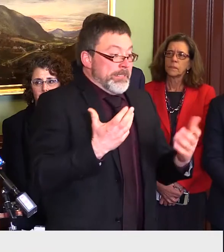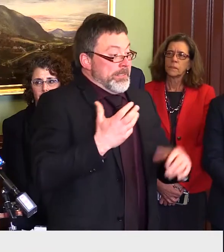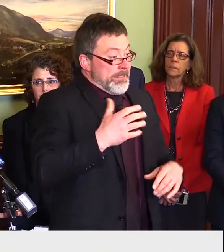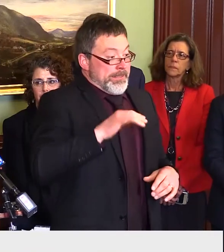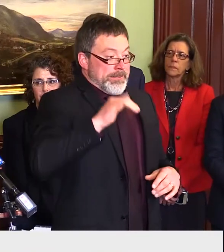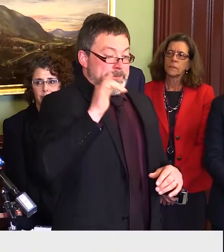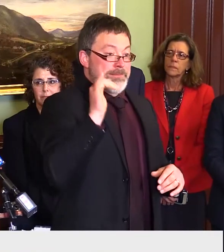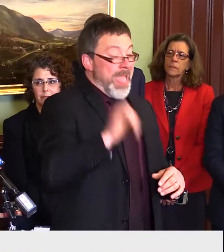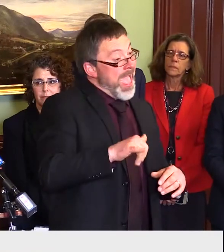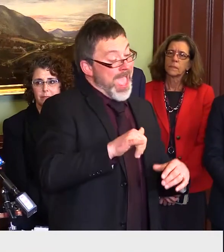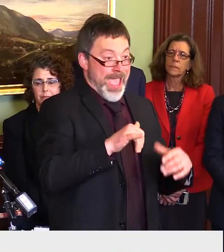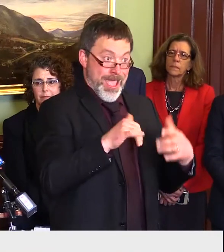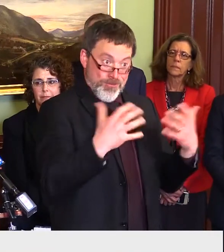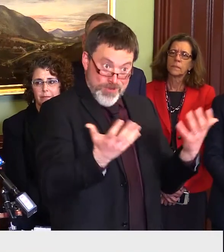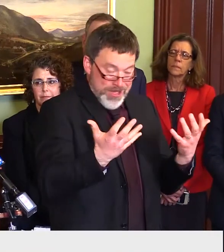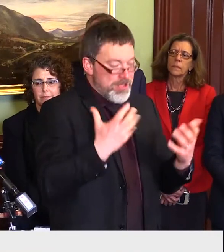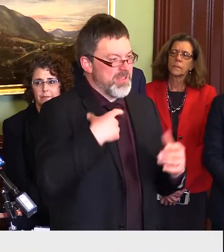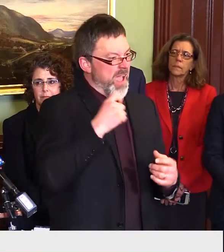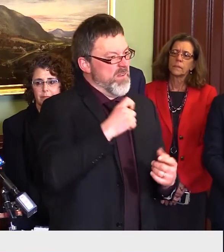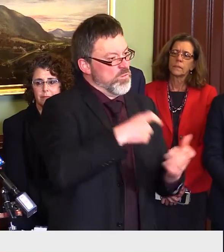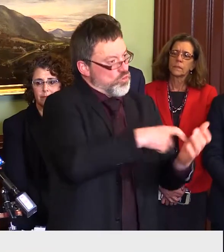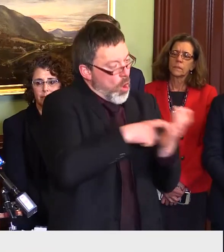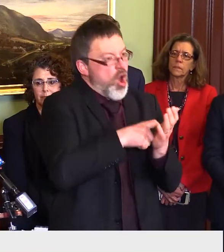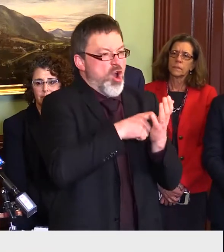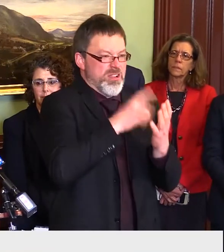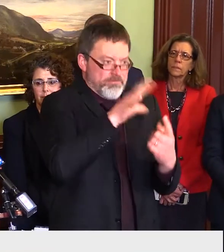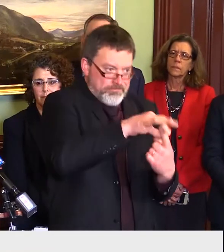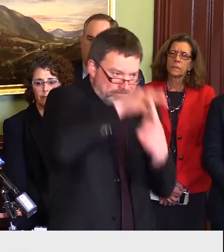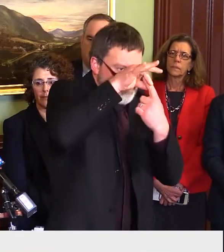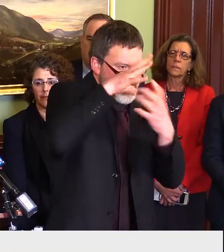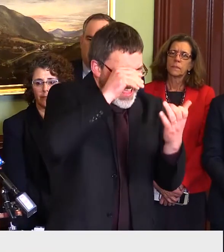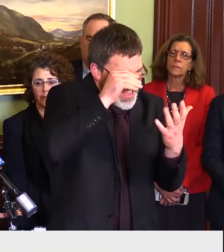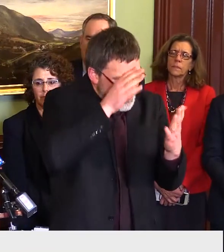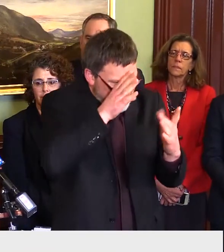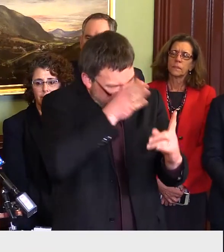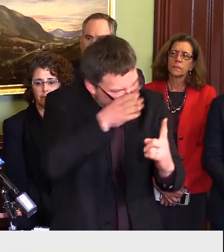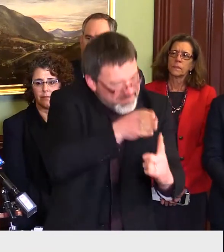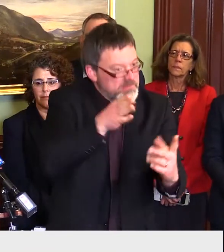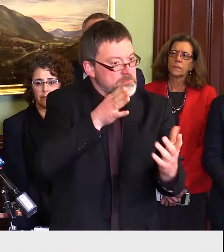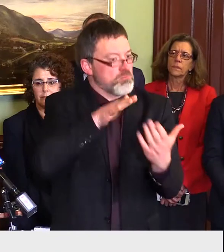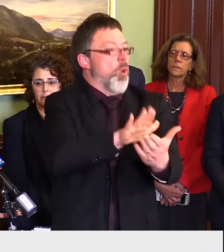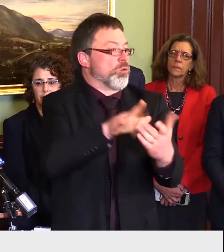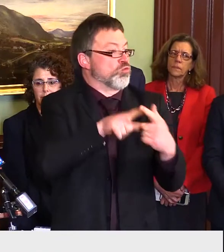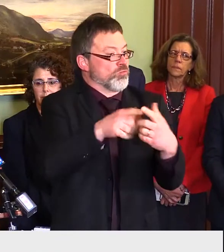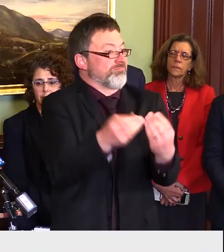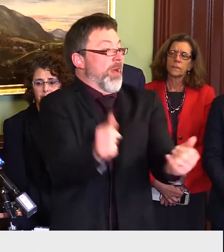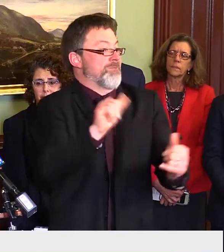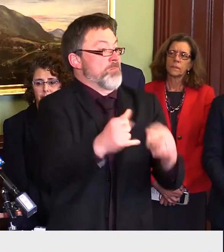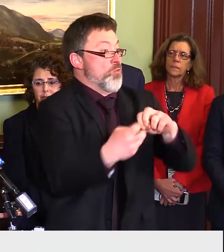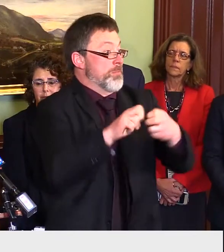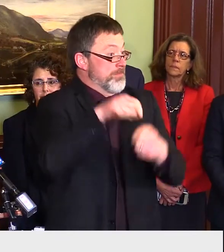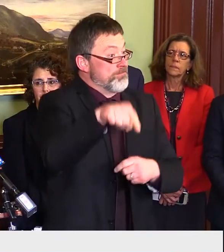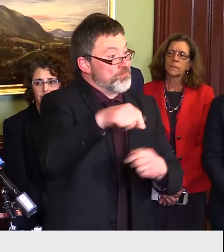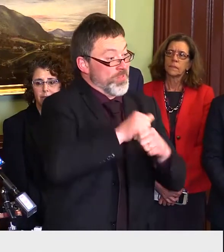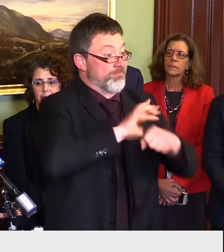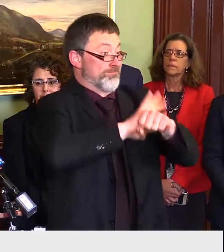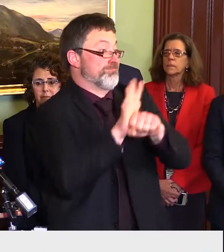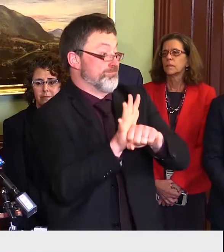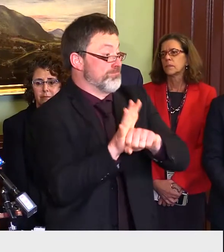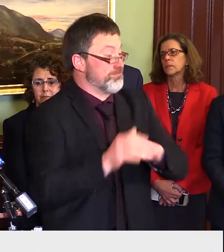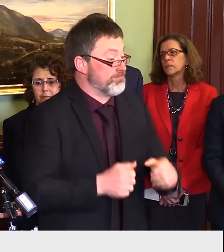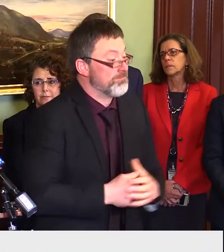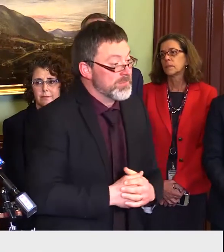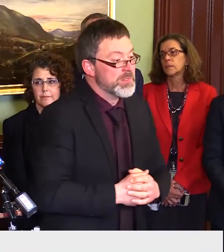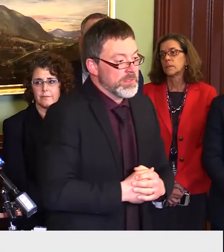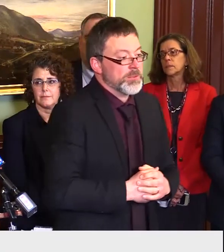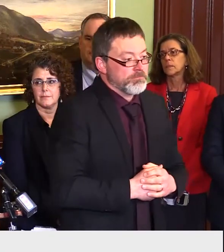My fellow Vermonters, I know many are concerned and even scared. I also know some will